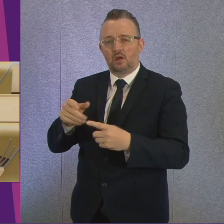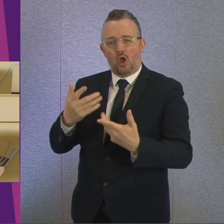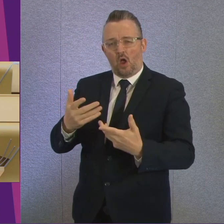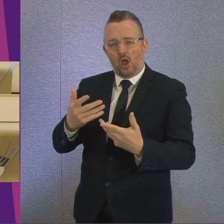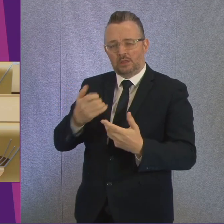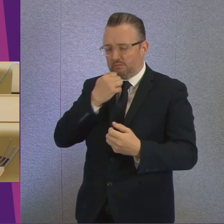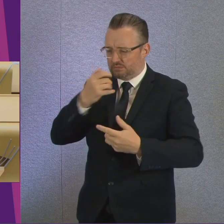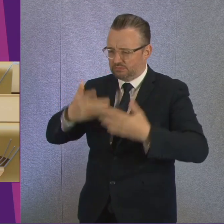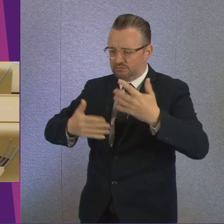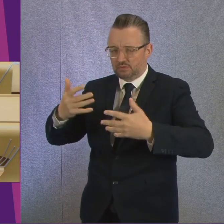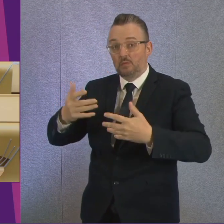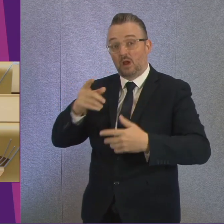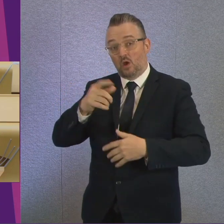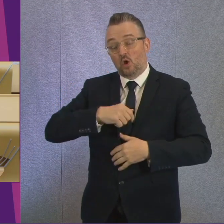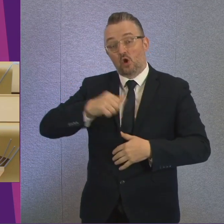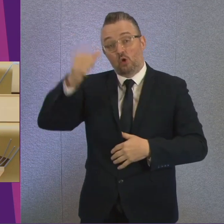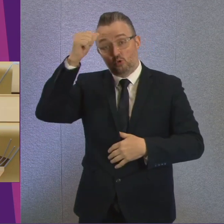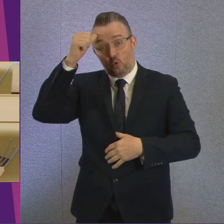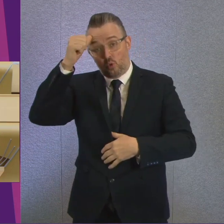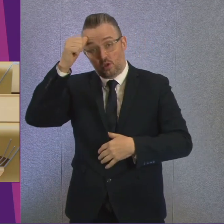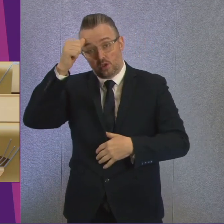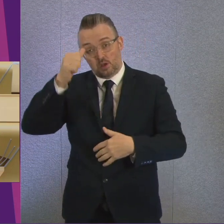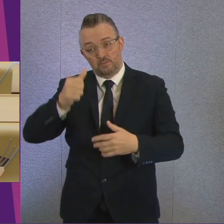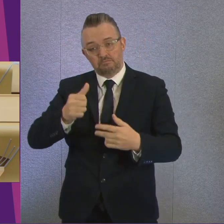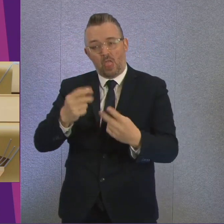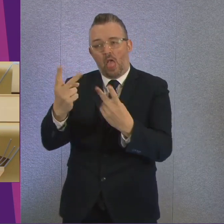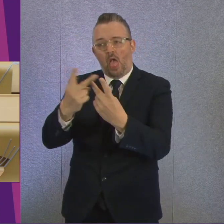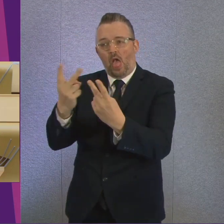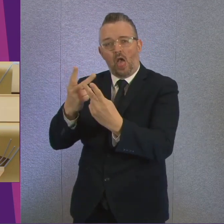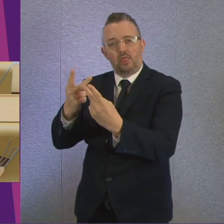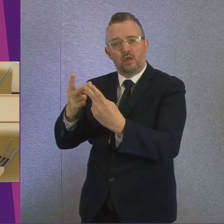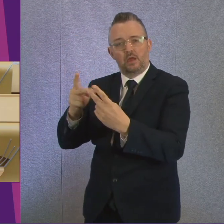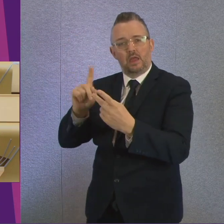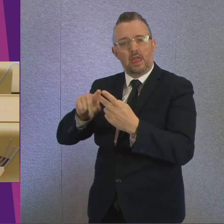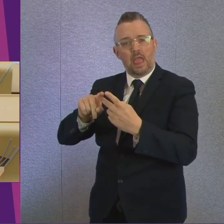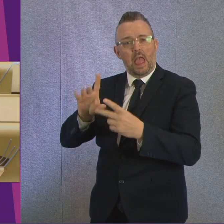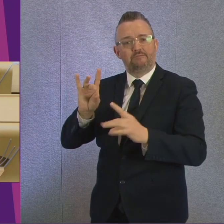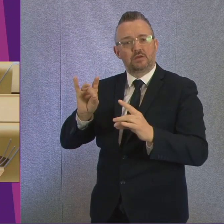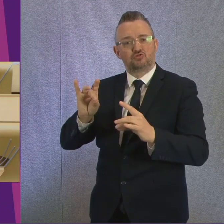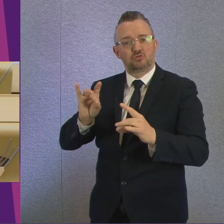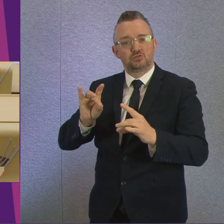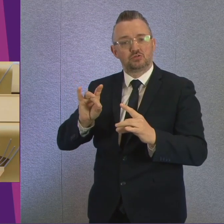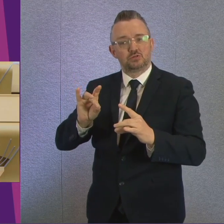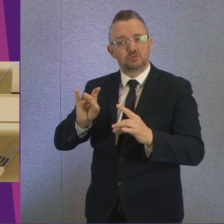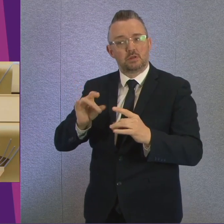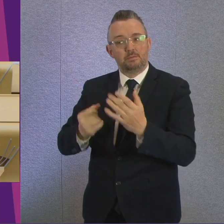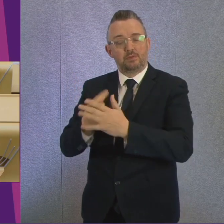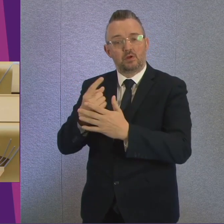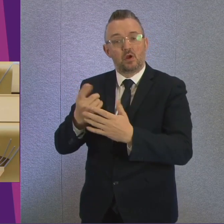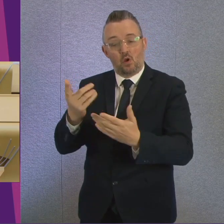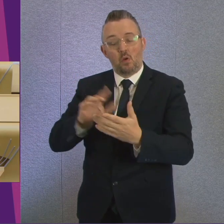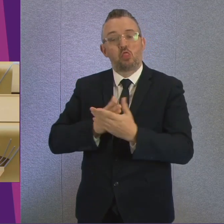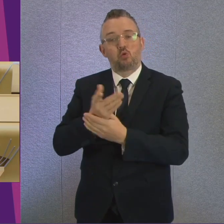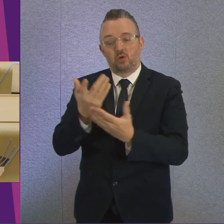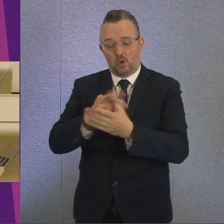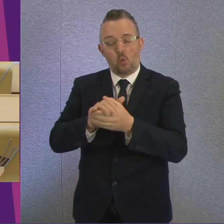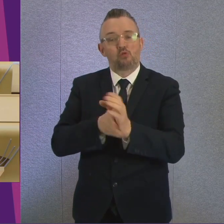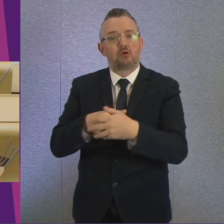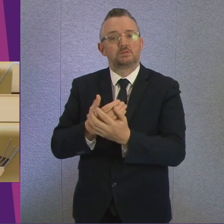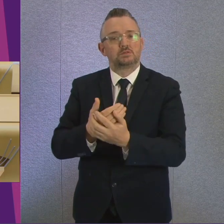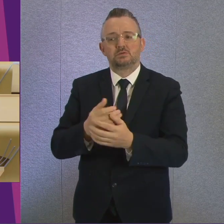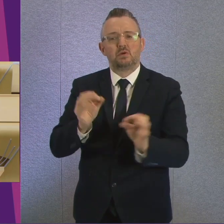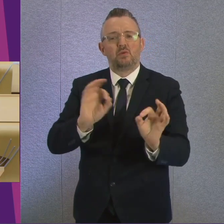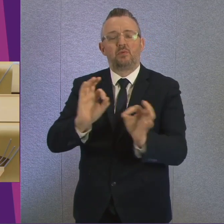indication that some of the infections that generally arise because we don't wash our hands well enough are declining, and that